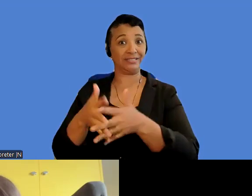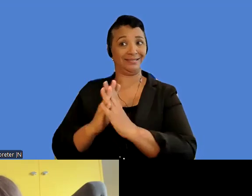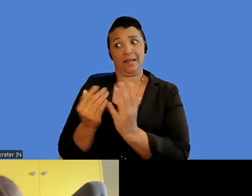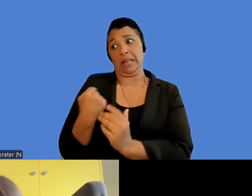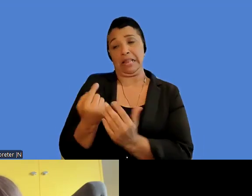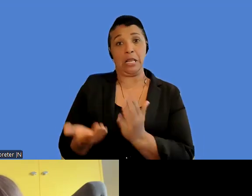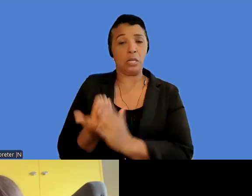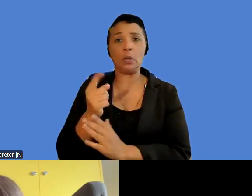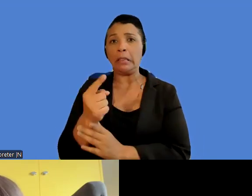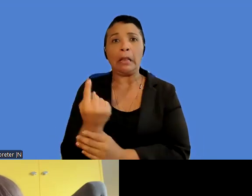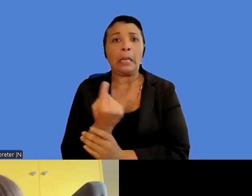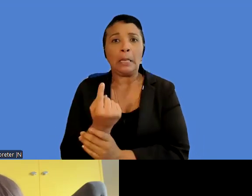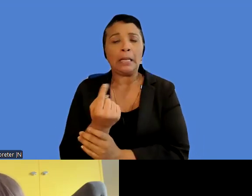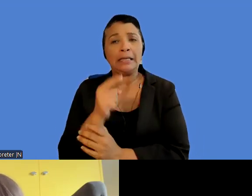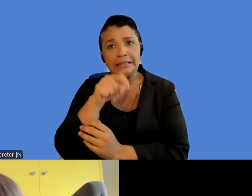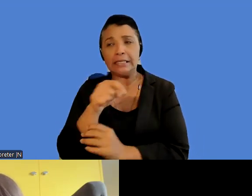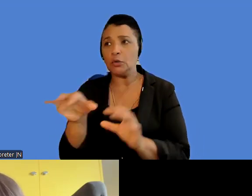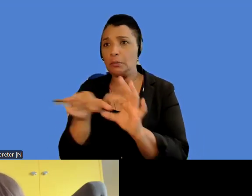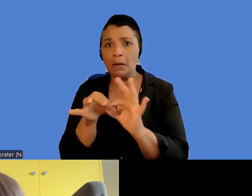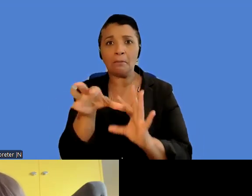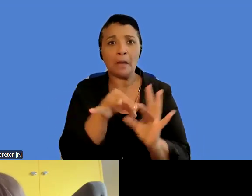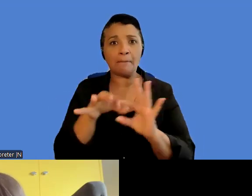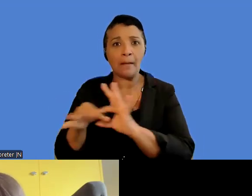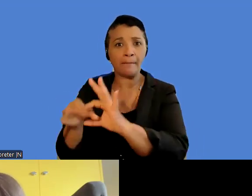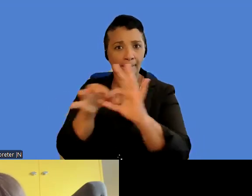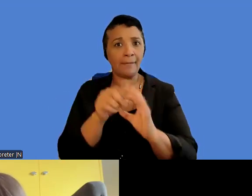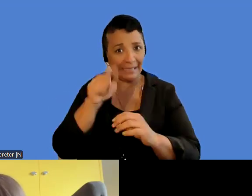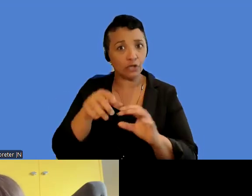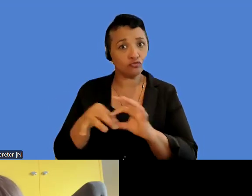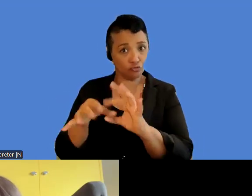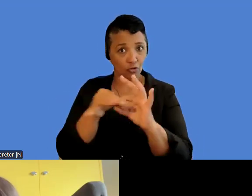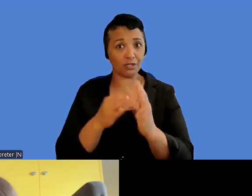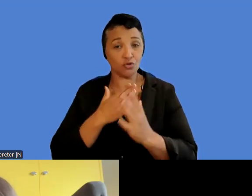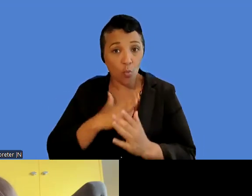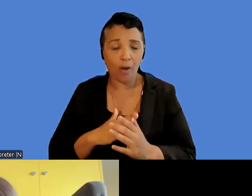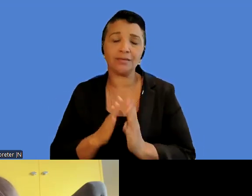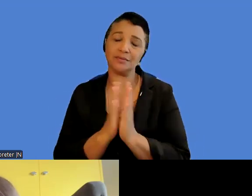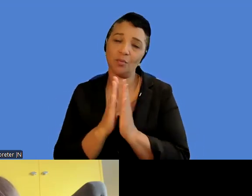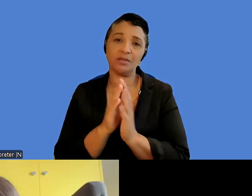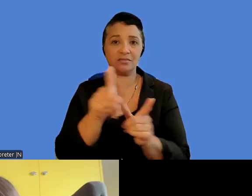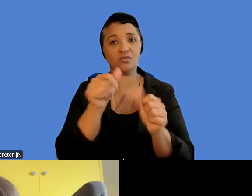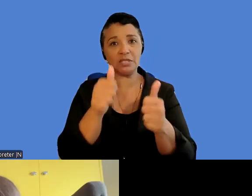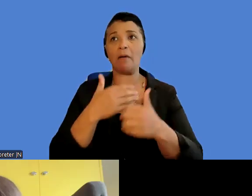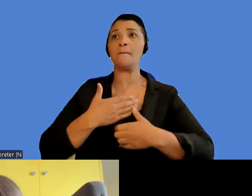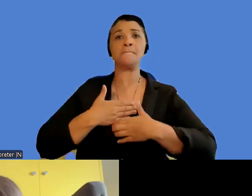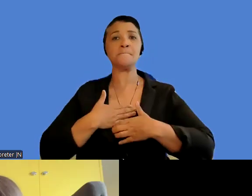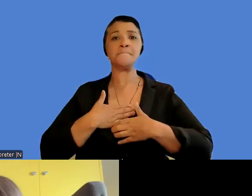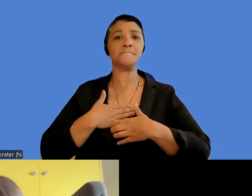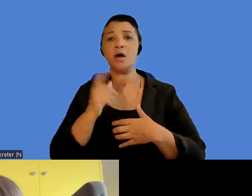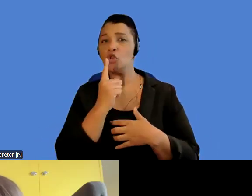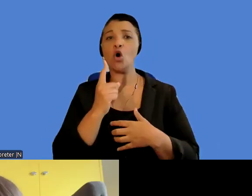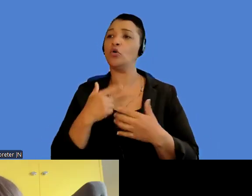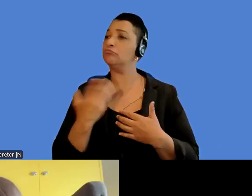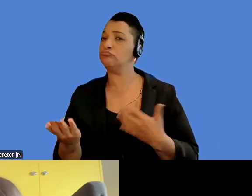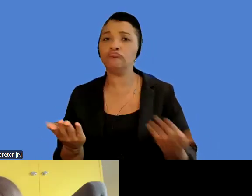quite isolated as well and who also want to connect with other organisations. So please do reach out to them